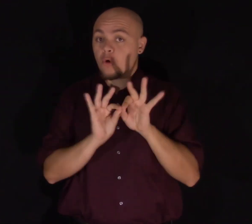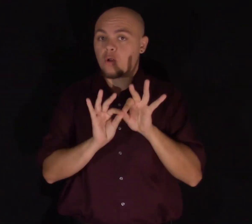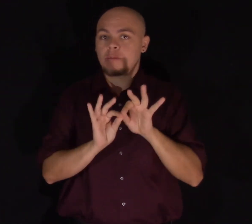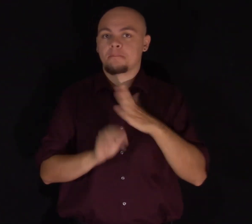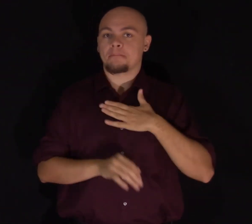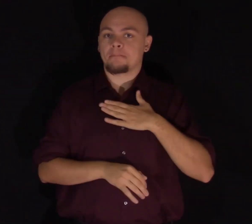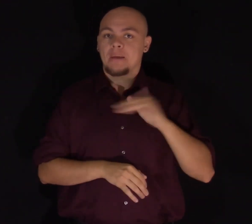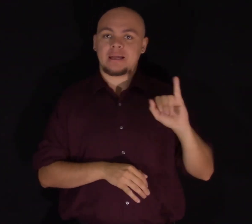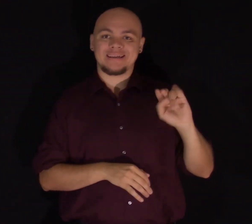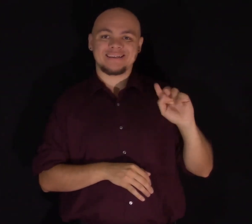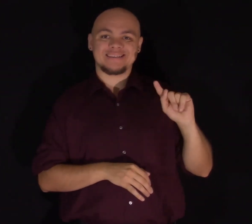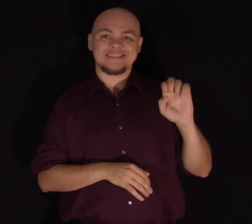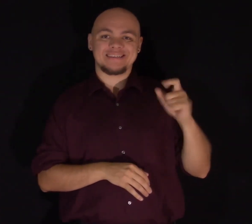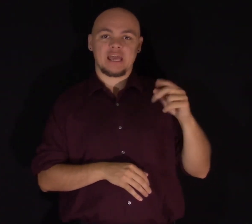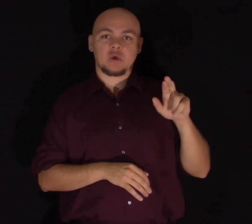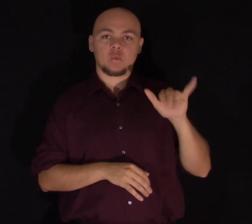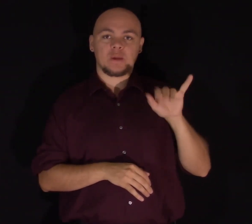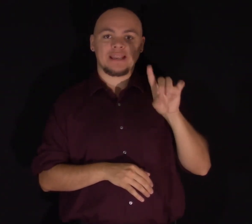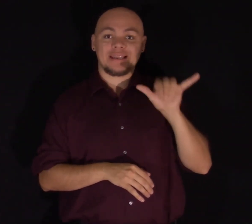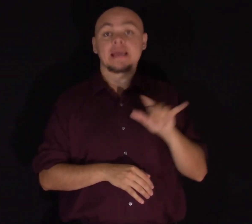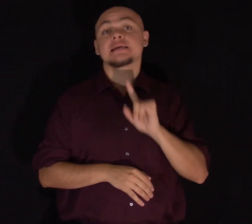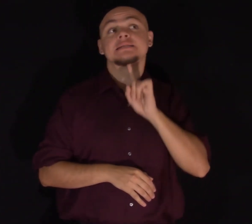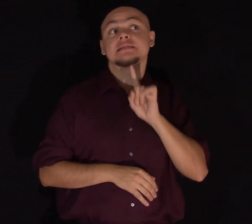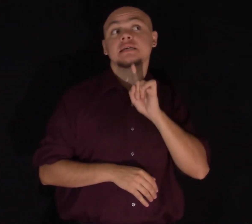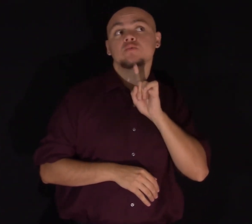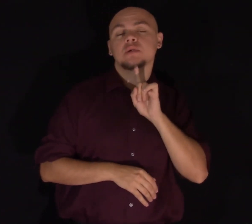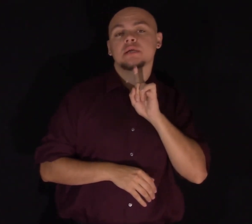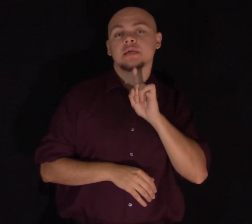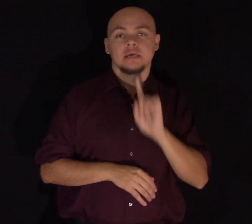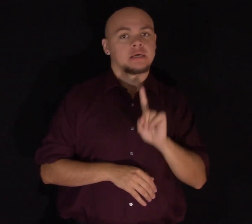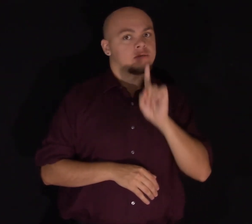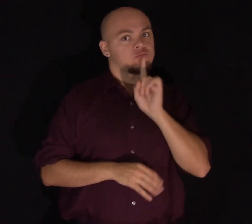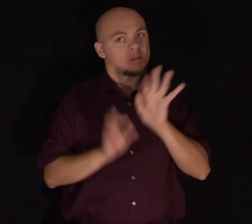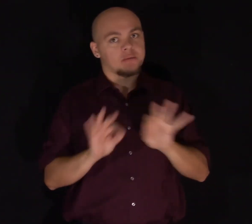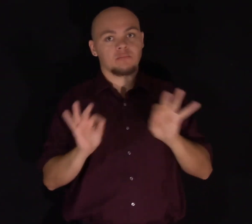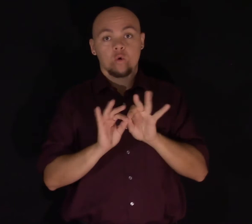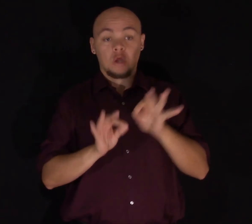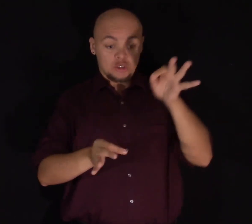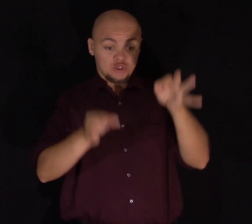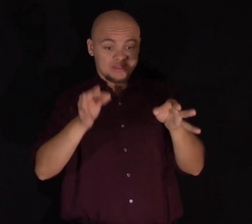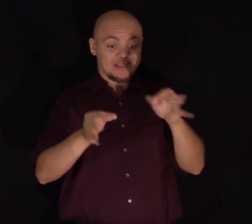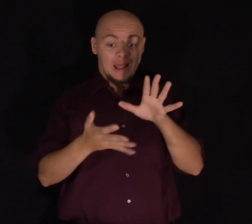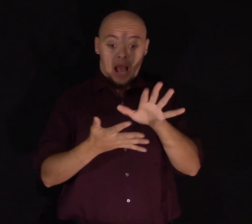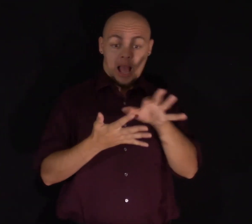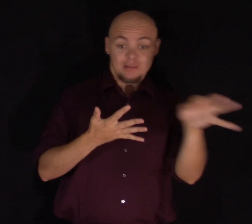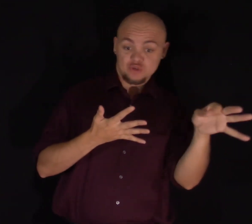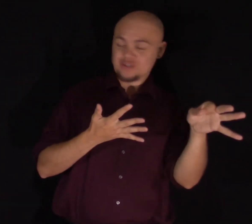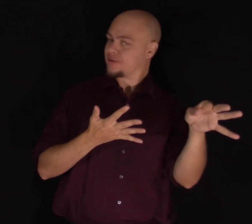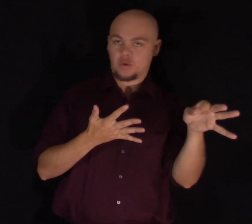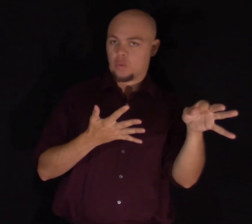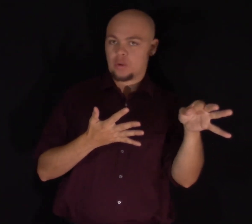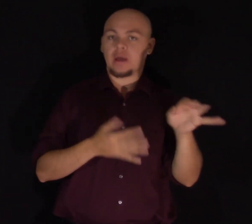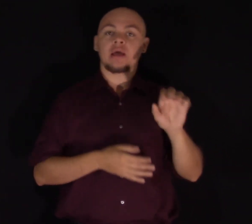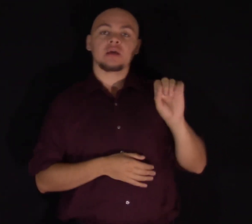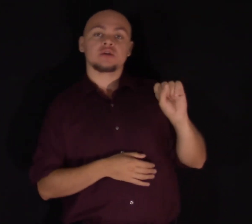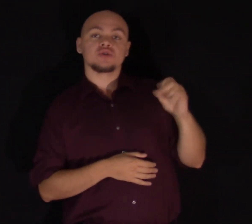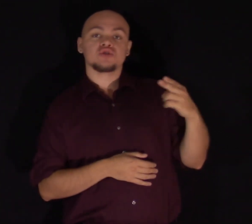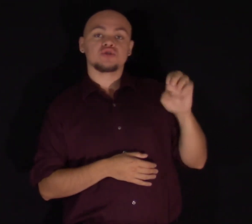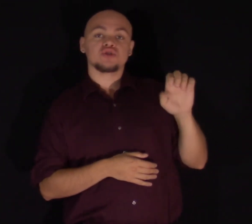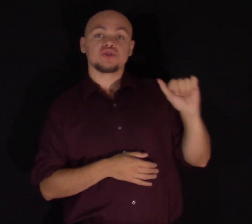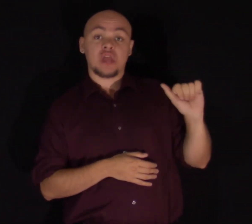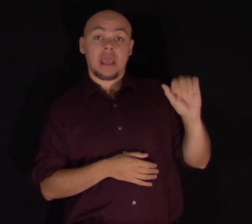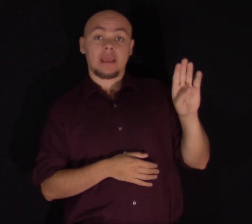dear. Justice, I don't think justice should be an option. We should always have justice. Also, I believe in shea butter as a core value.